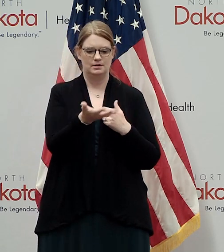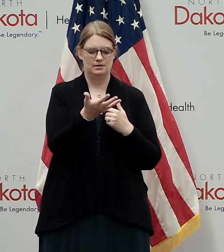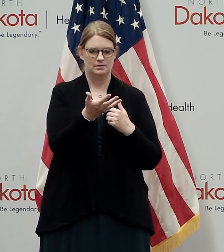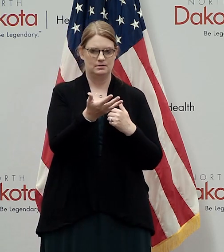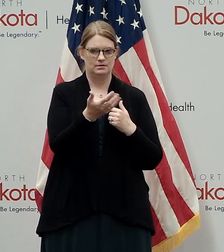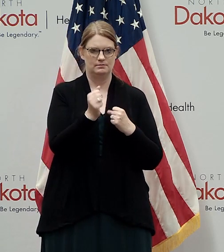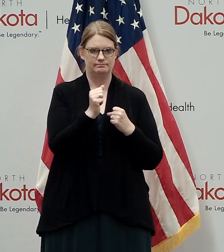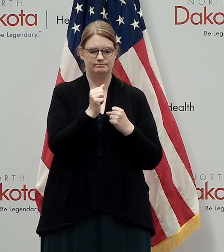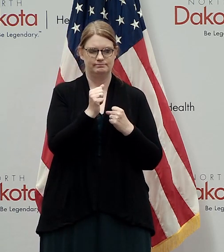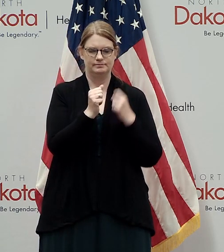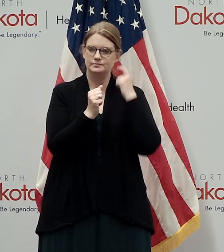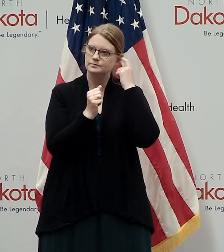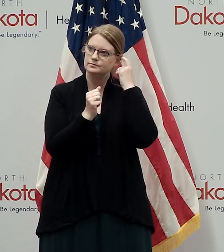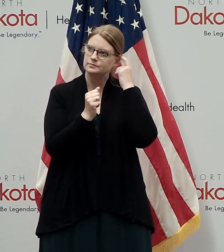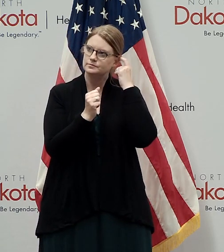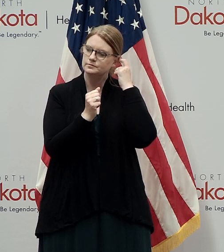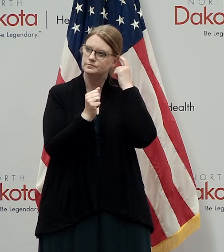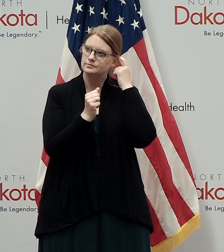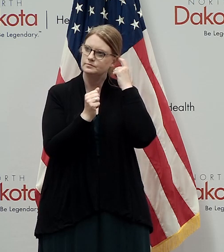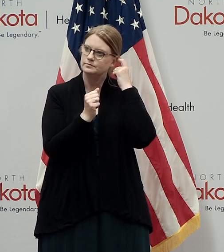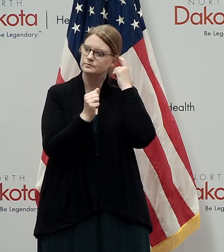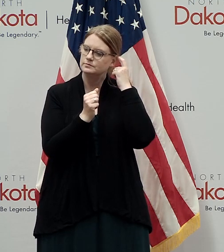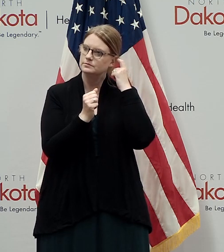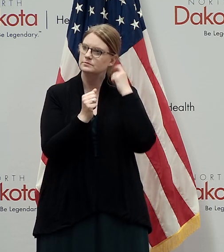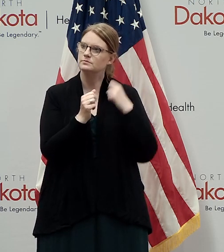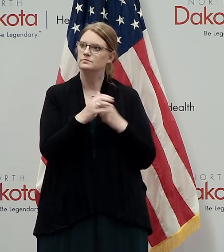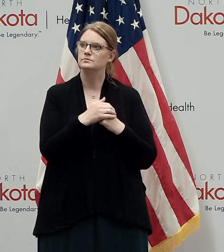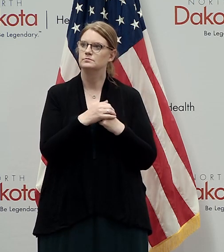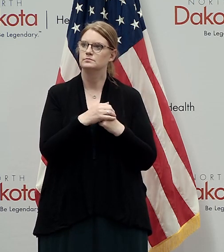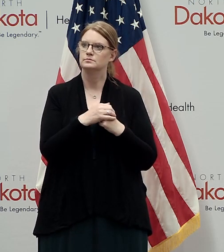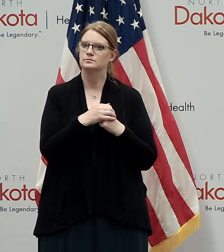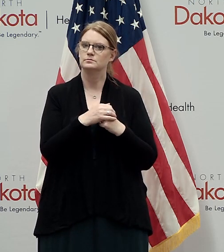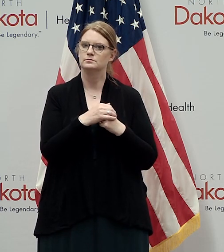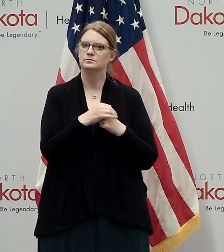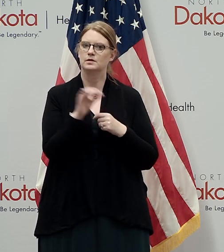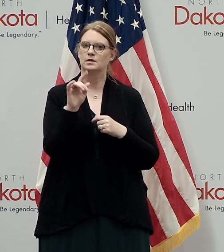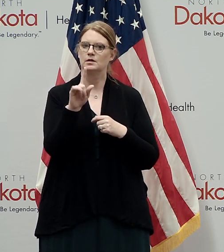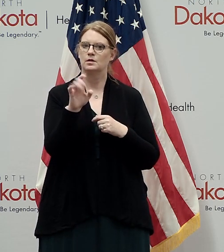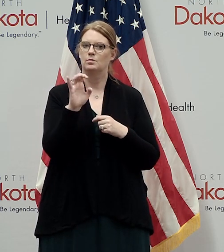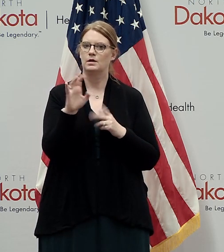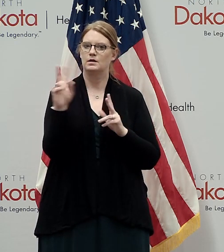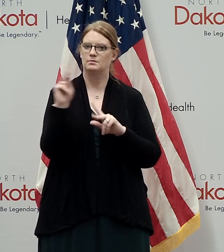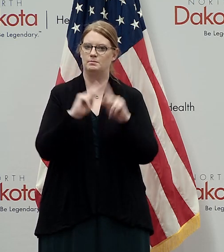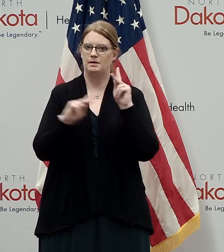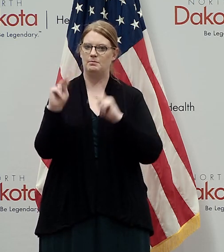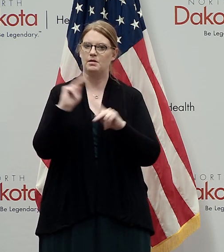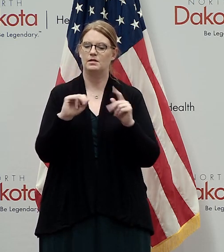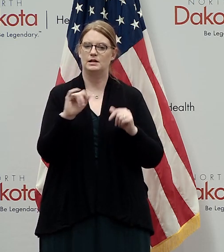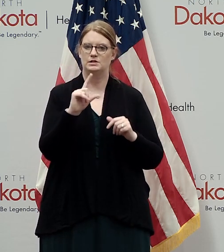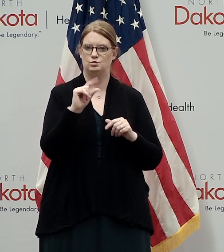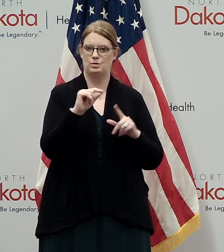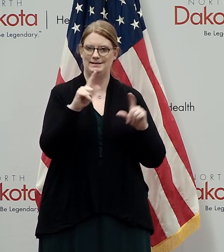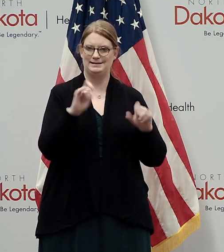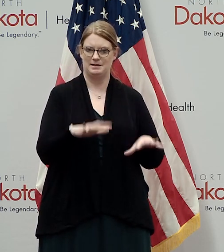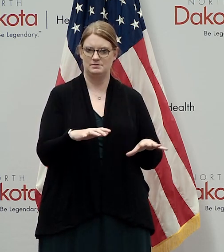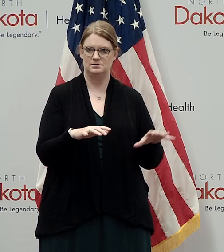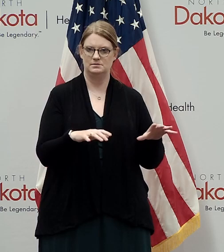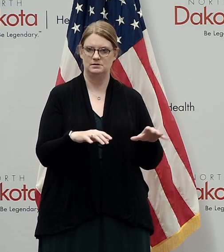each, instead of doing 100 tests, you did 100 people in 20 tests, and one of them came back positive, you'd end up doing